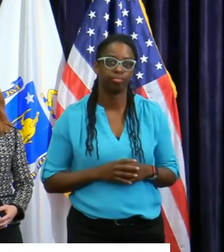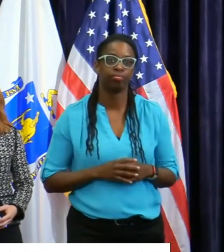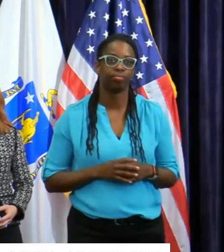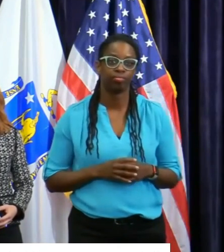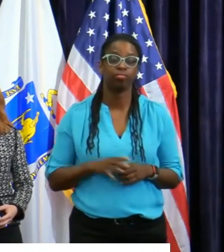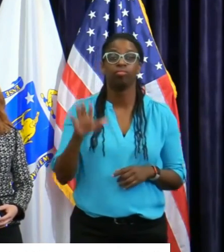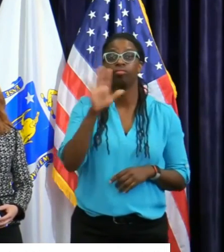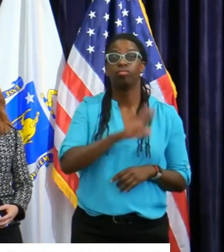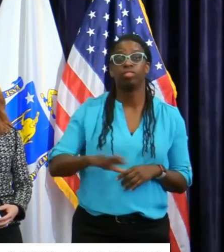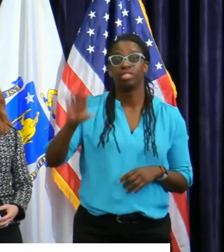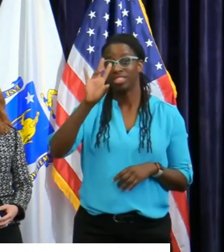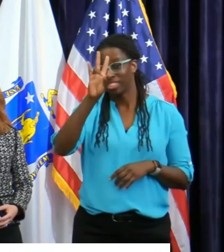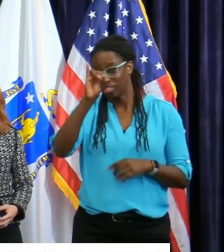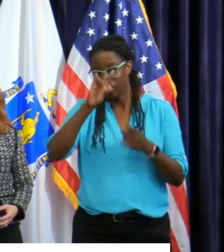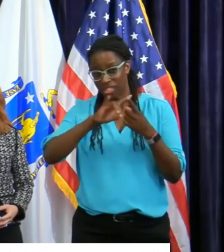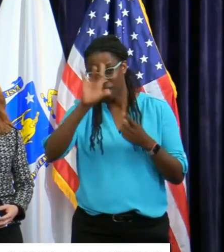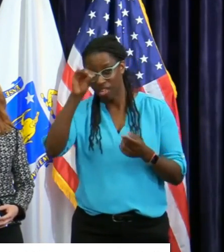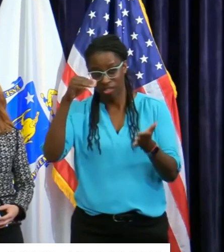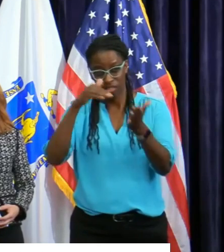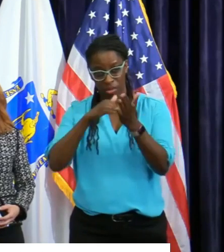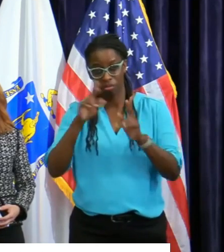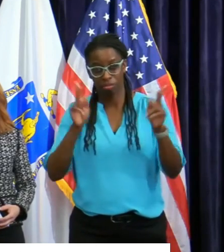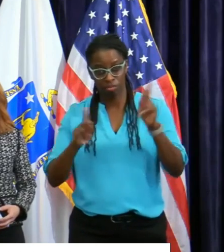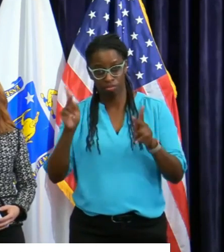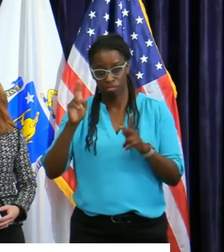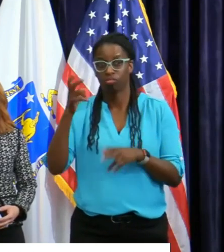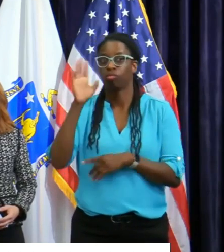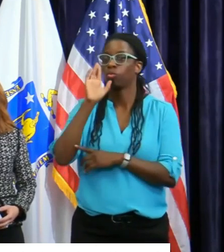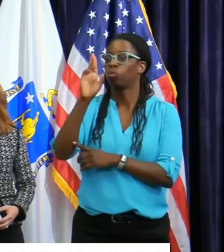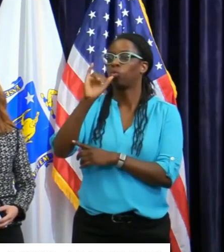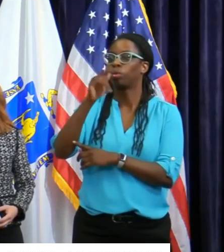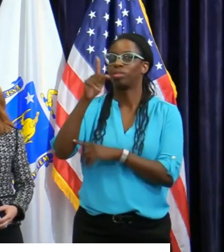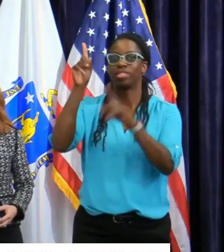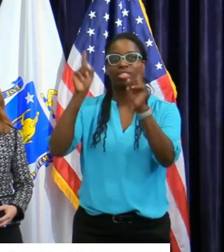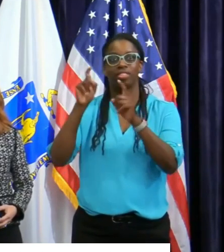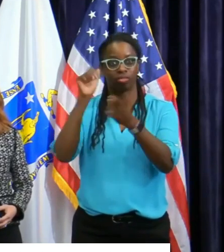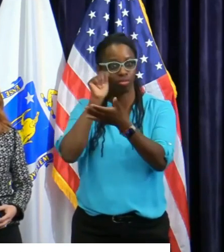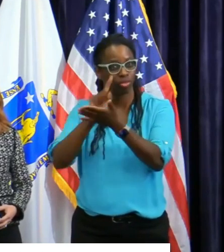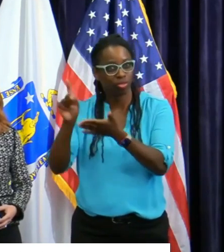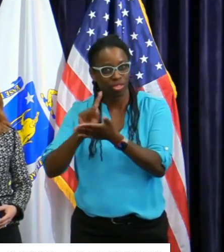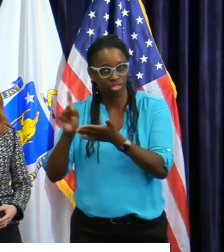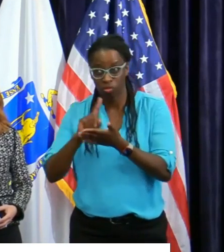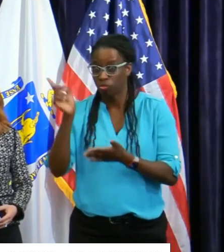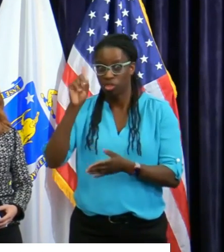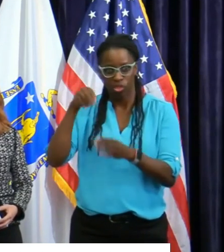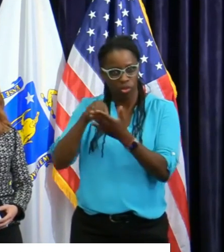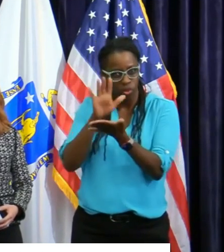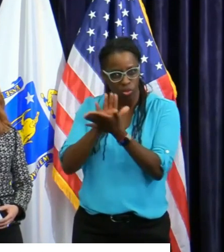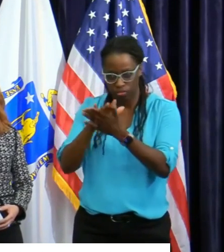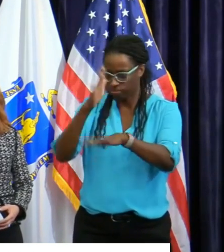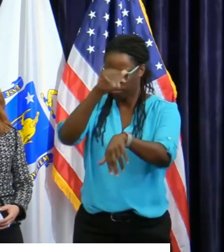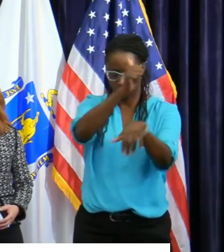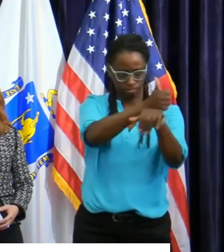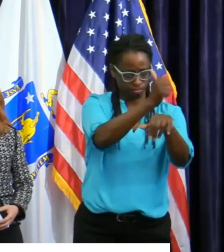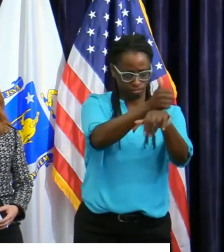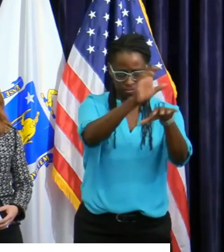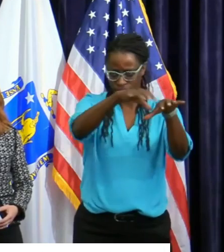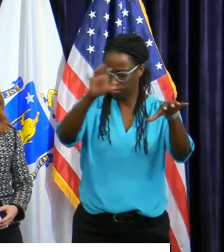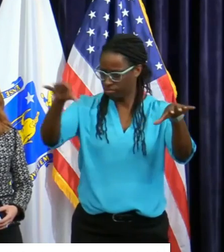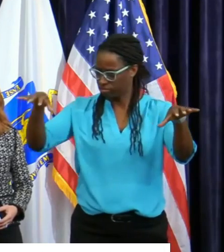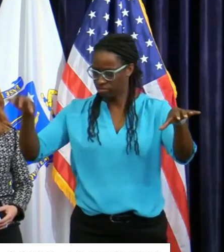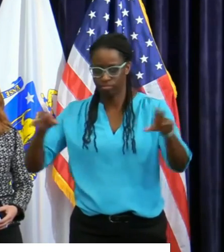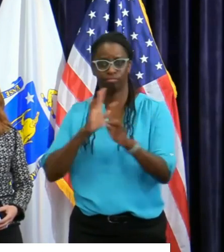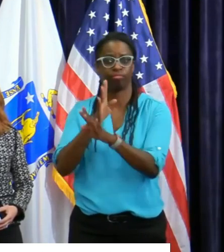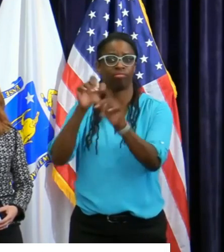to 80,000 rapid tests a week in our schools, our K through 12 schools around the Commonwealth.